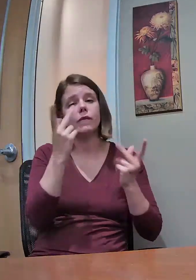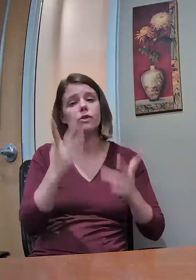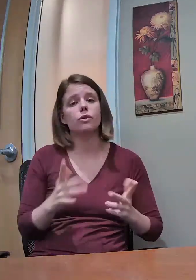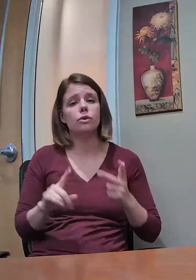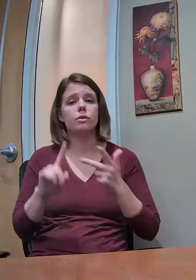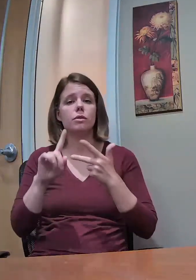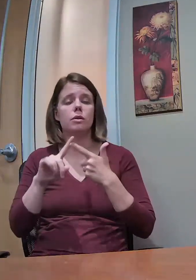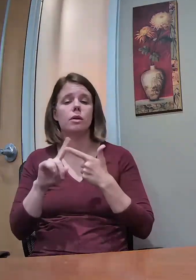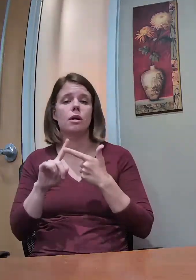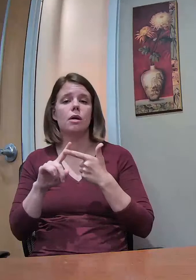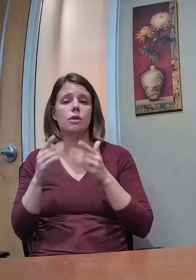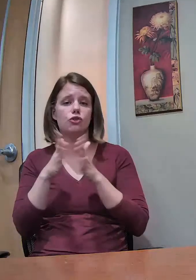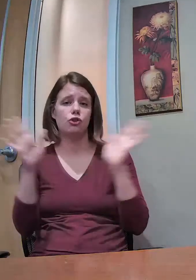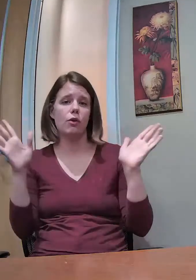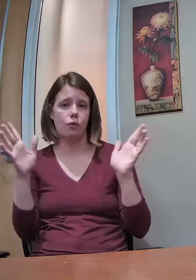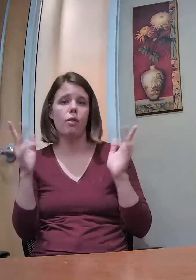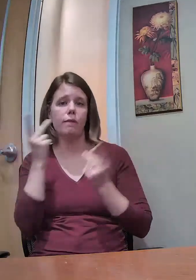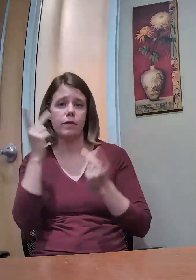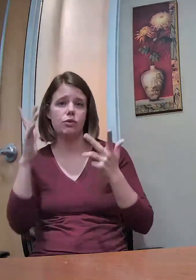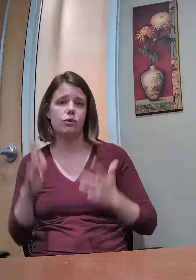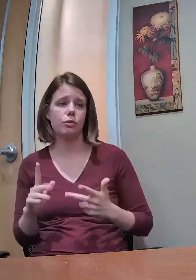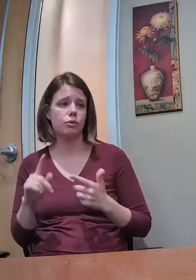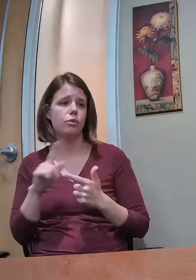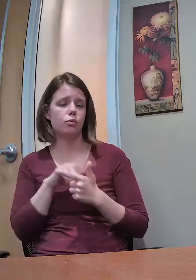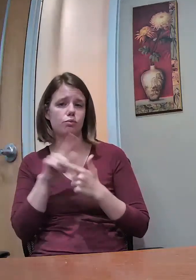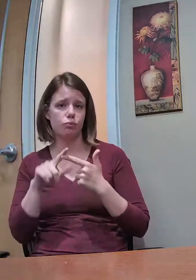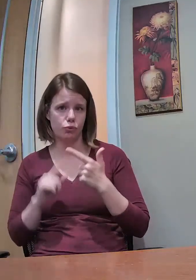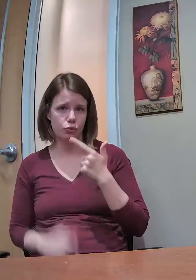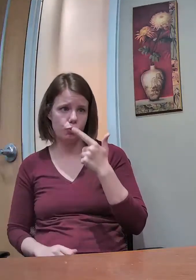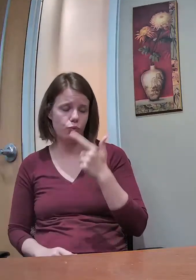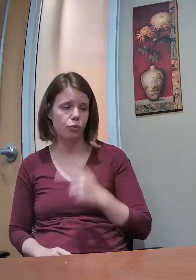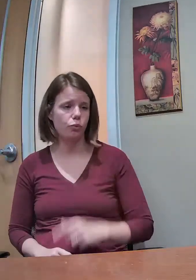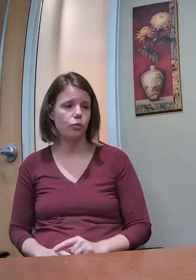there are subtypes under those particular